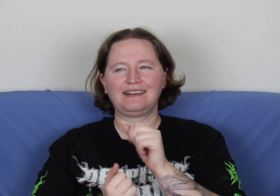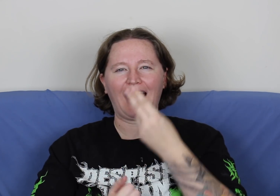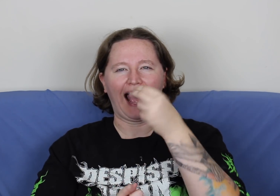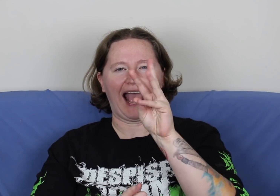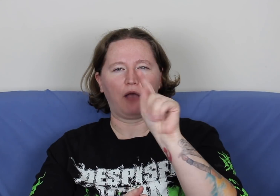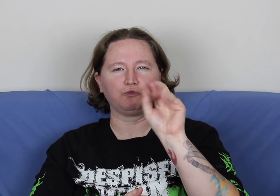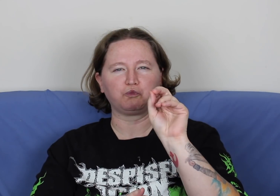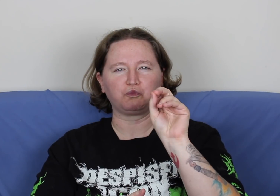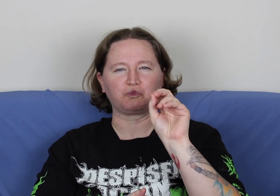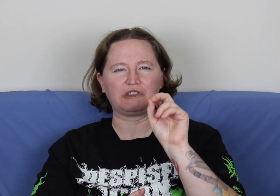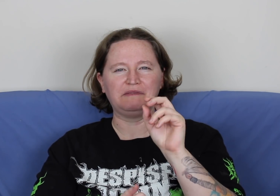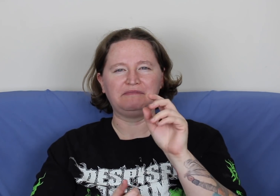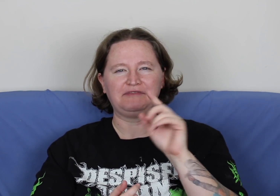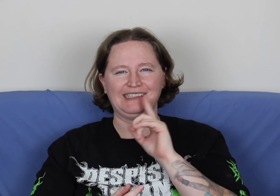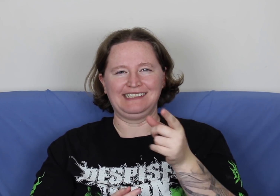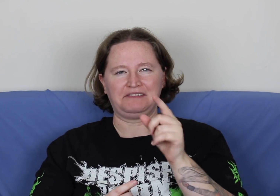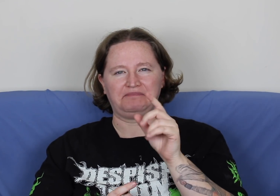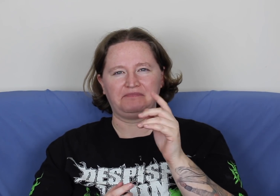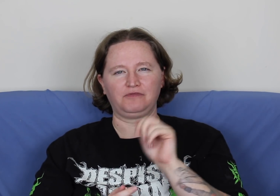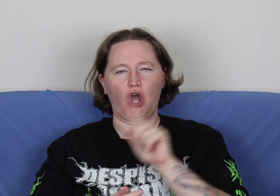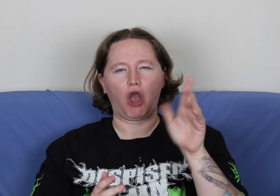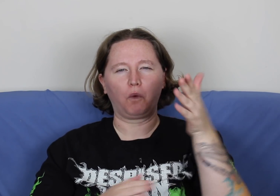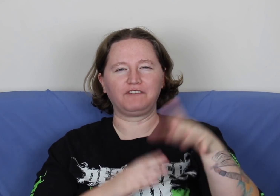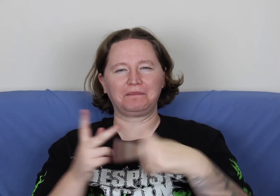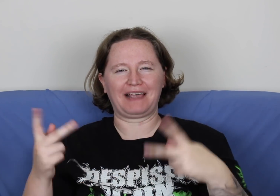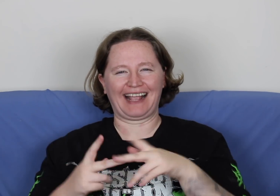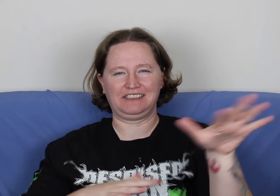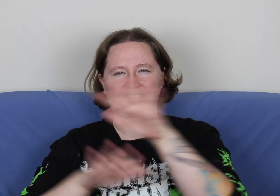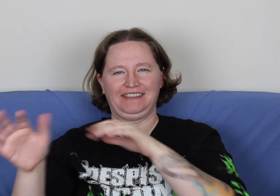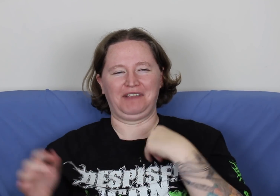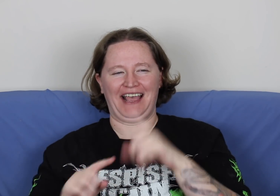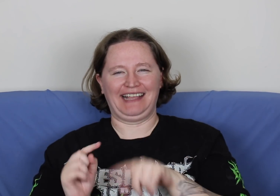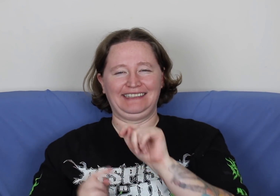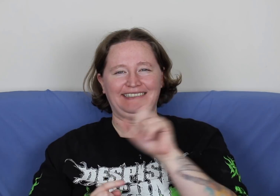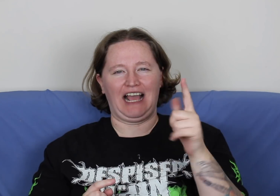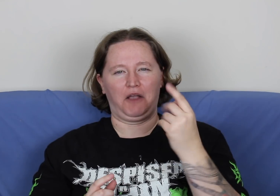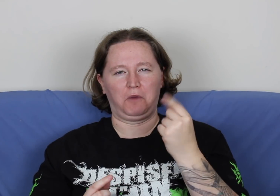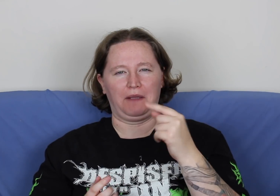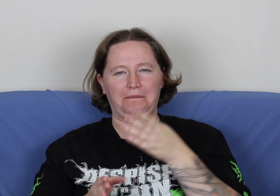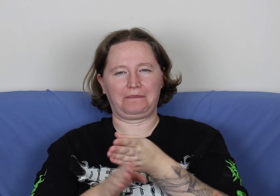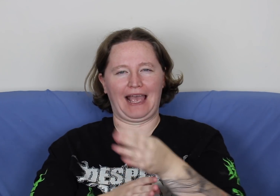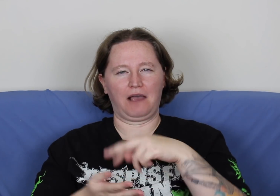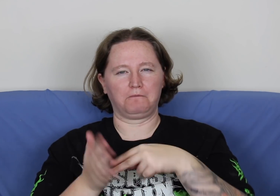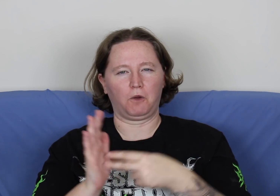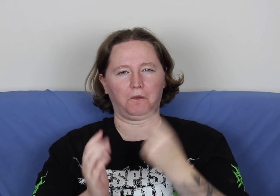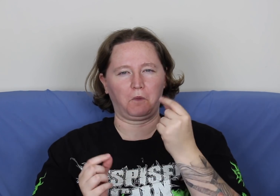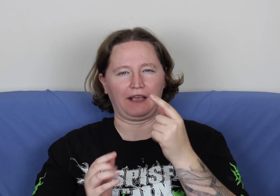self-inspiration mixed with a how-to. So it was kind of all over the place, and I couldn't really tell what the